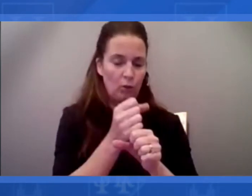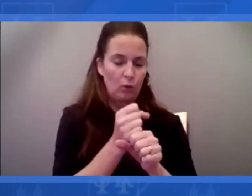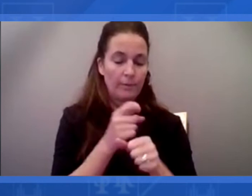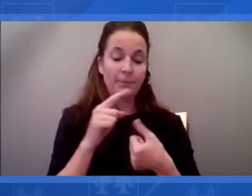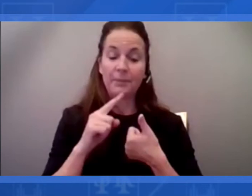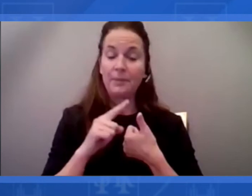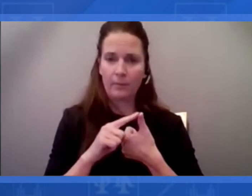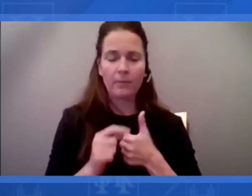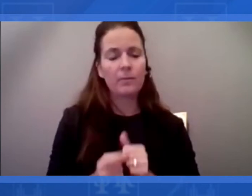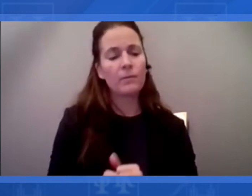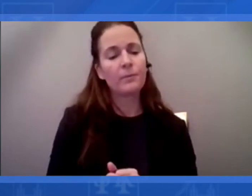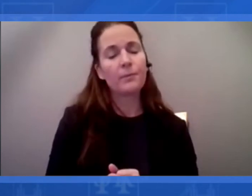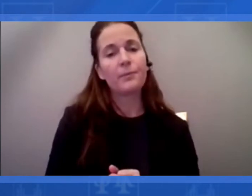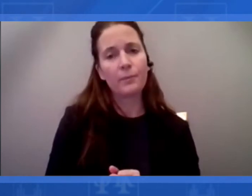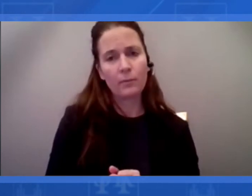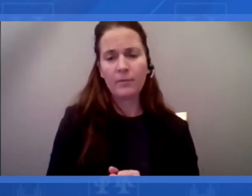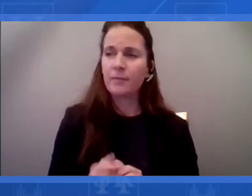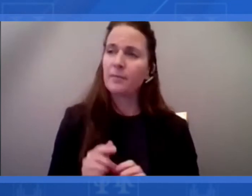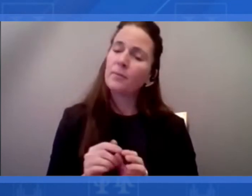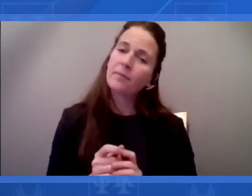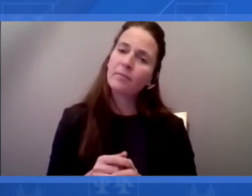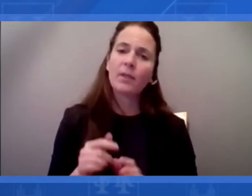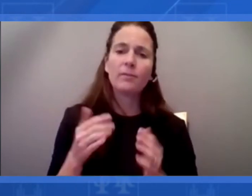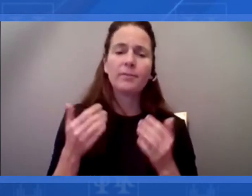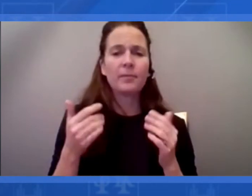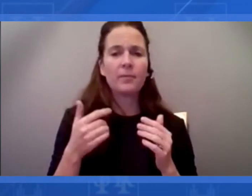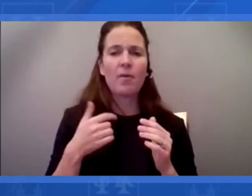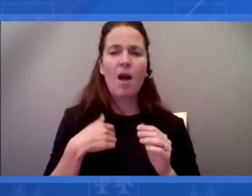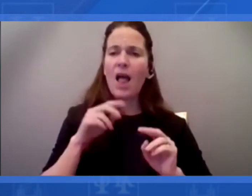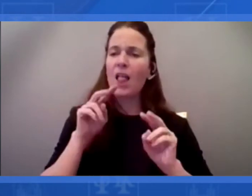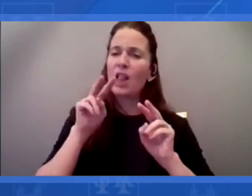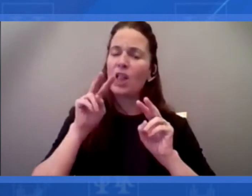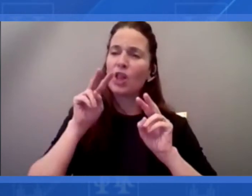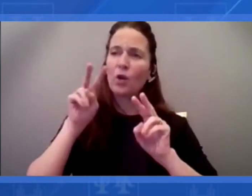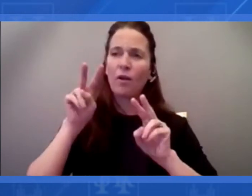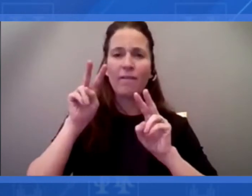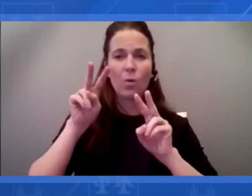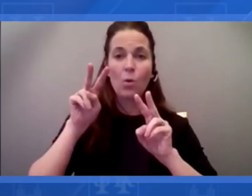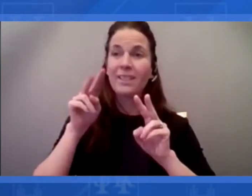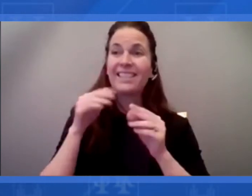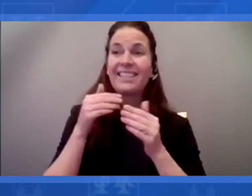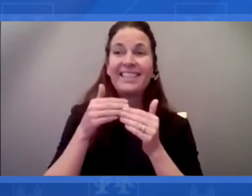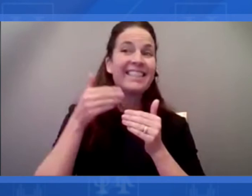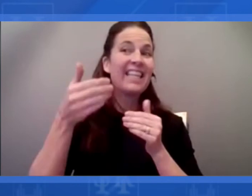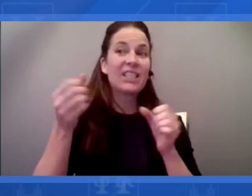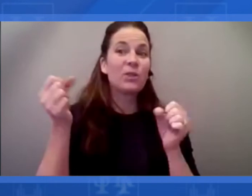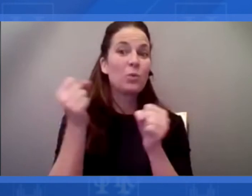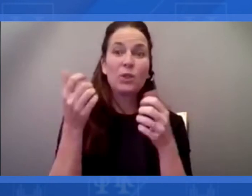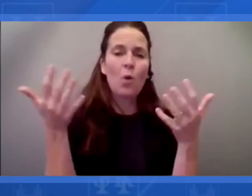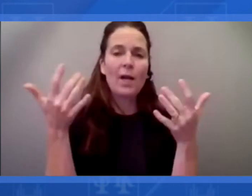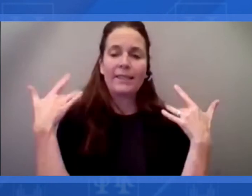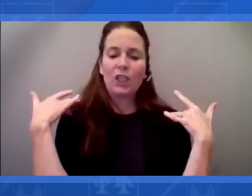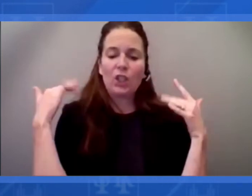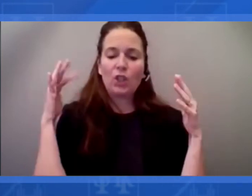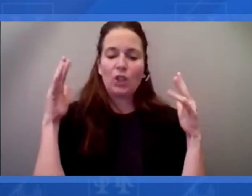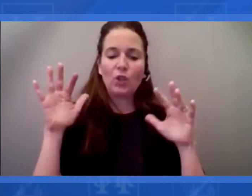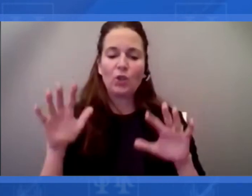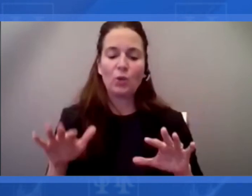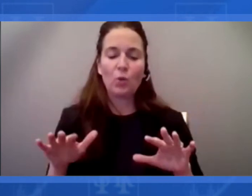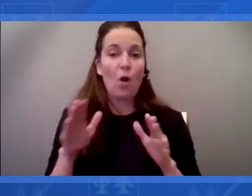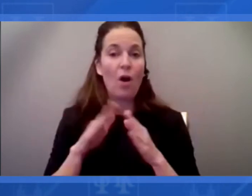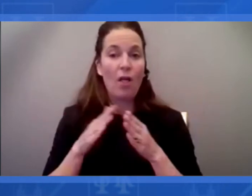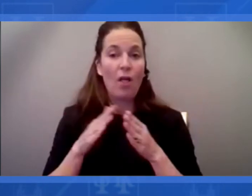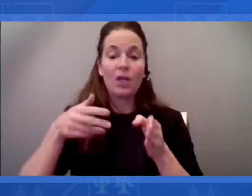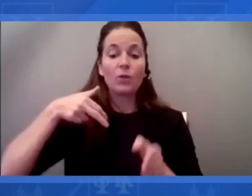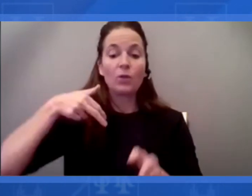is, I'm looking forward to sidewalks on transit routes being cleared next winter. What will be happening this winter as